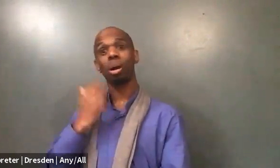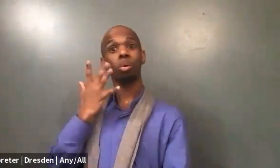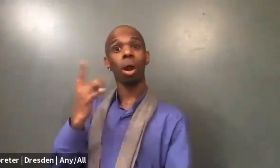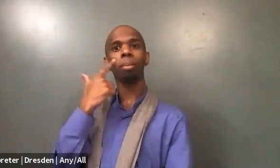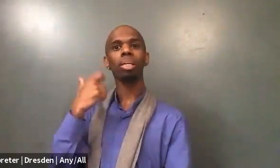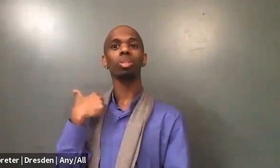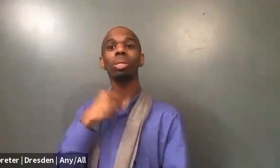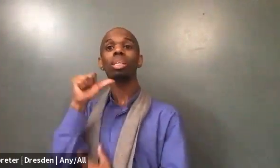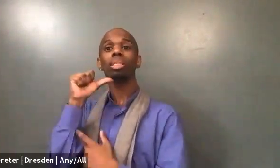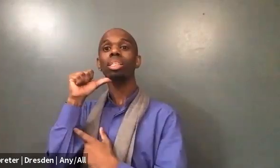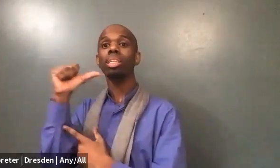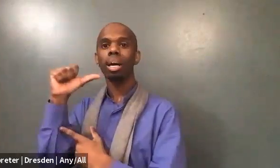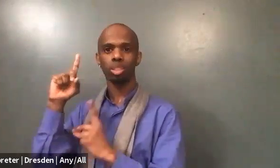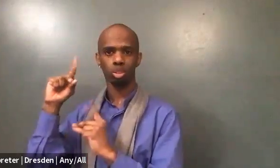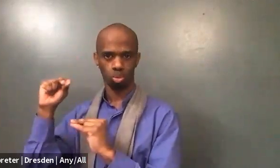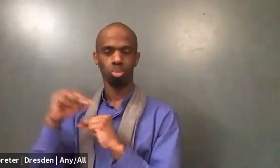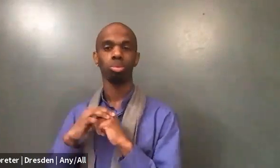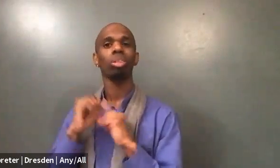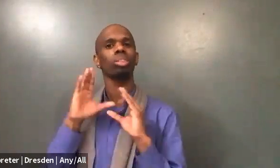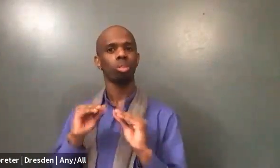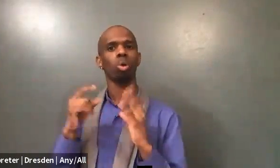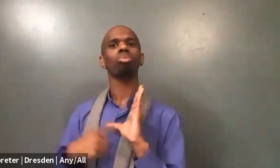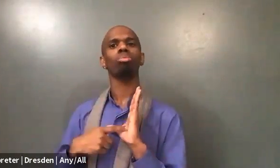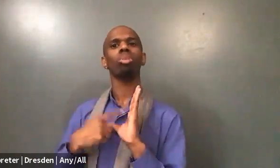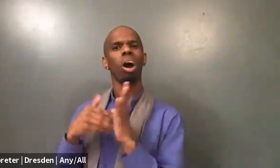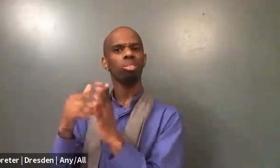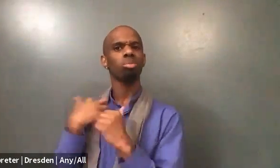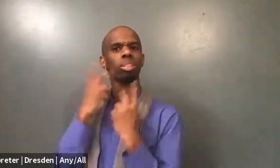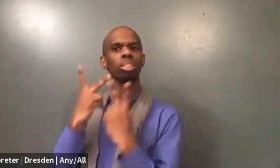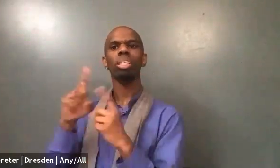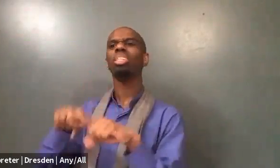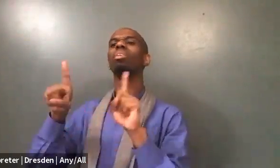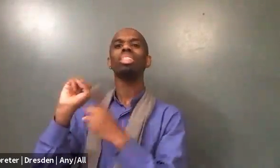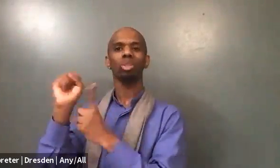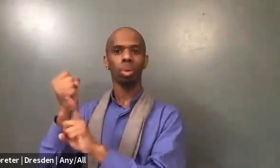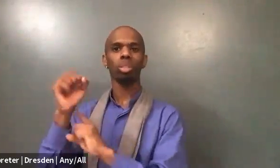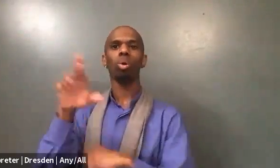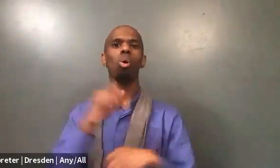let's say, an altercation, or, you see different situations,